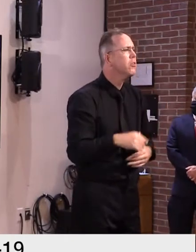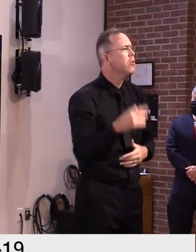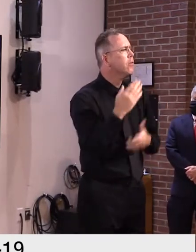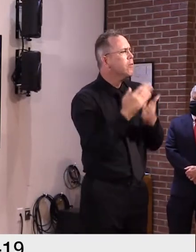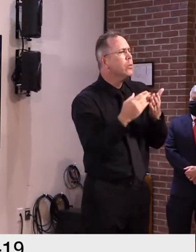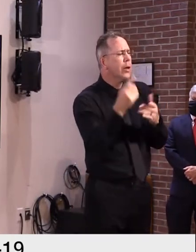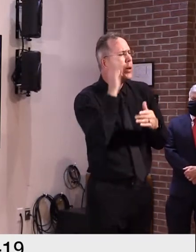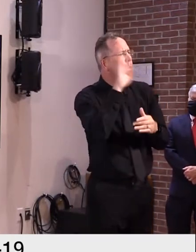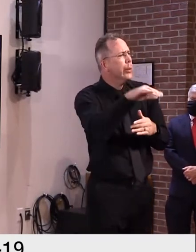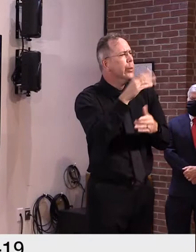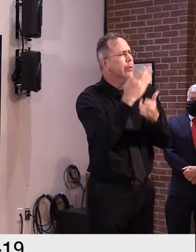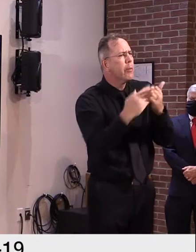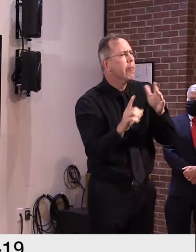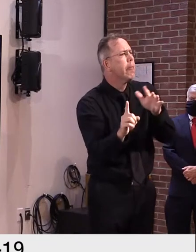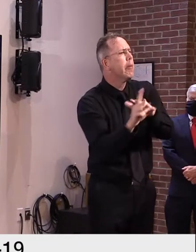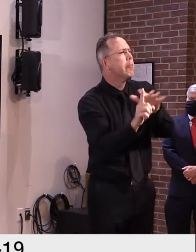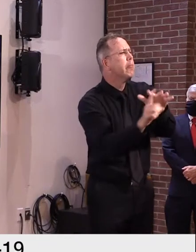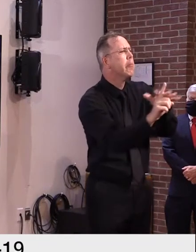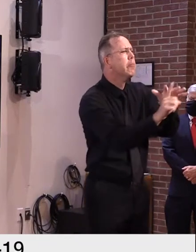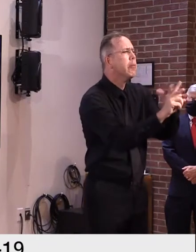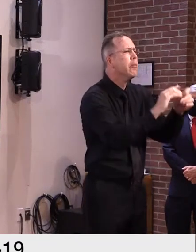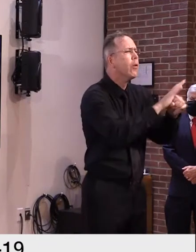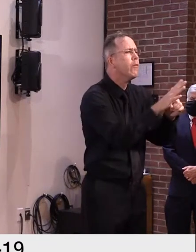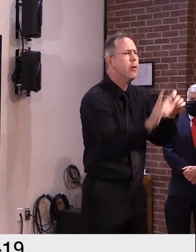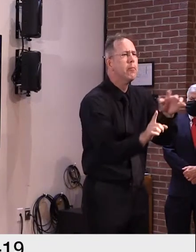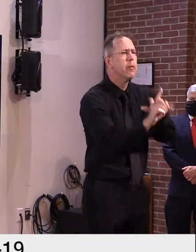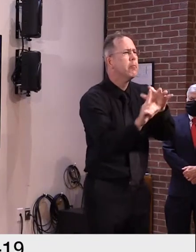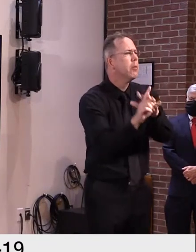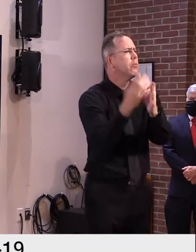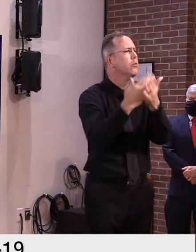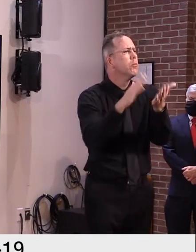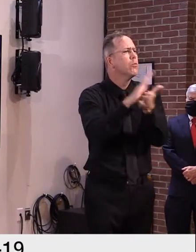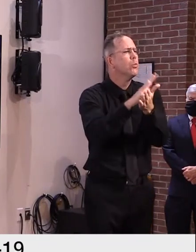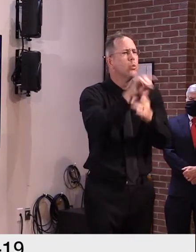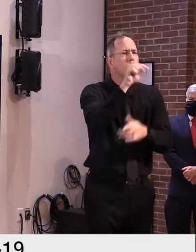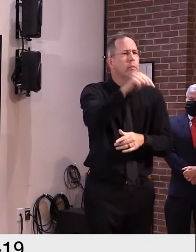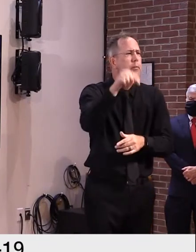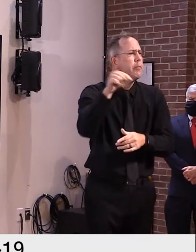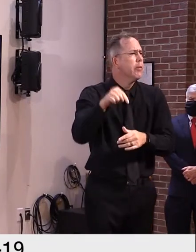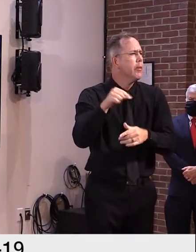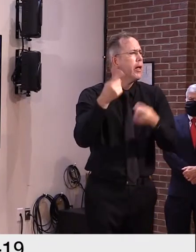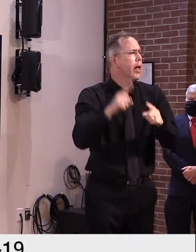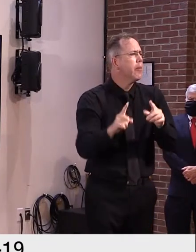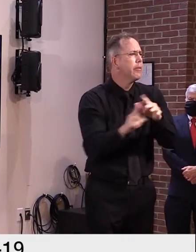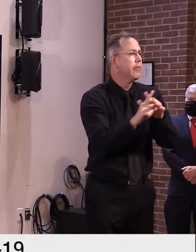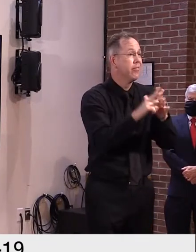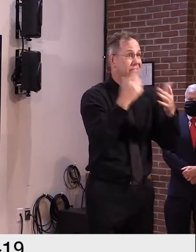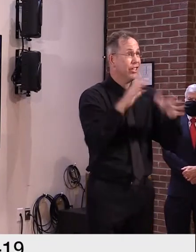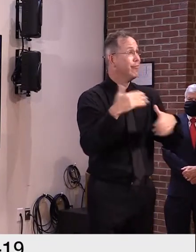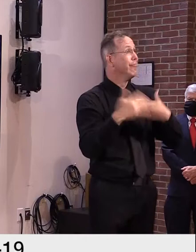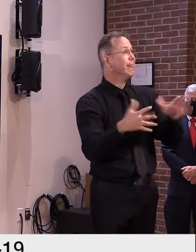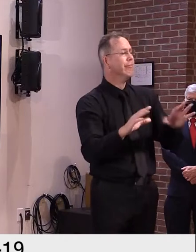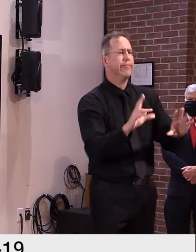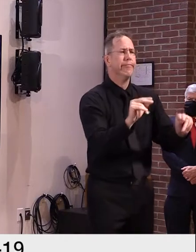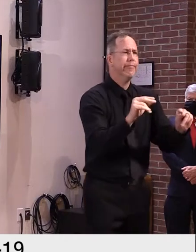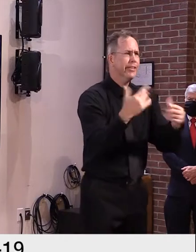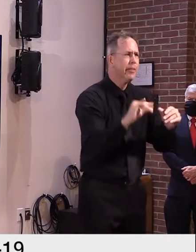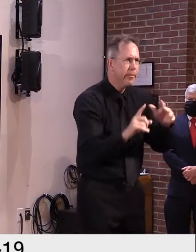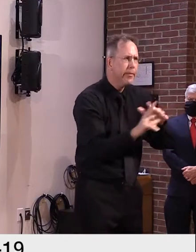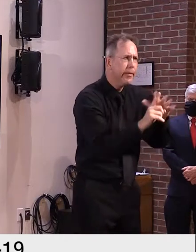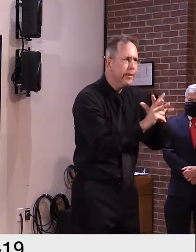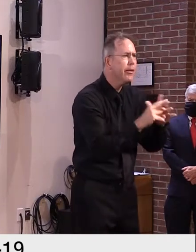we're certainly not out of the woods when it comes to this virus. But when these situations have occurred, as we knew they